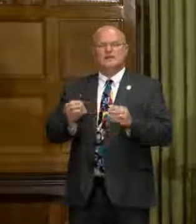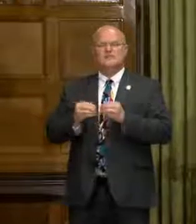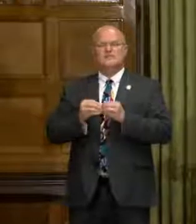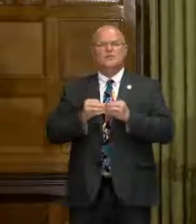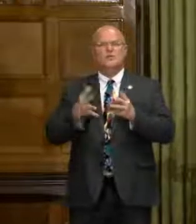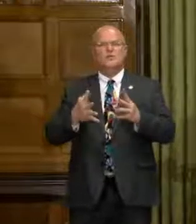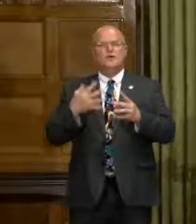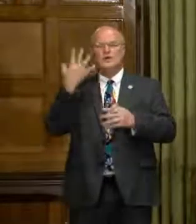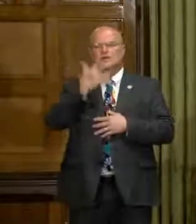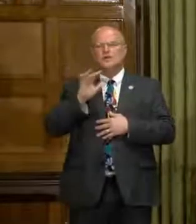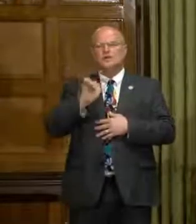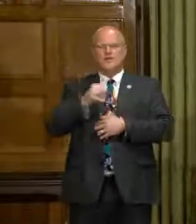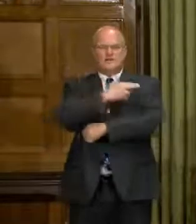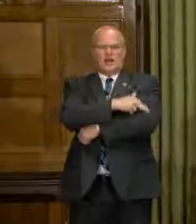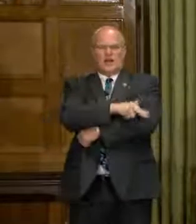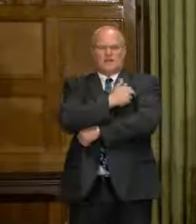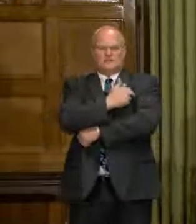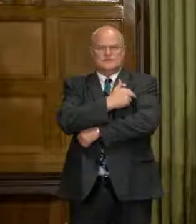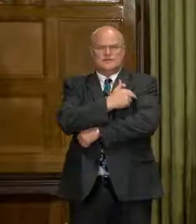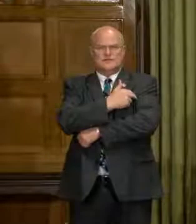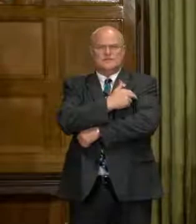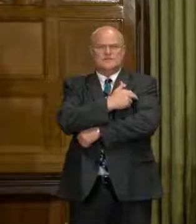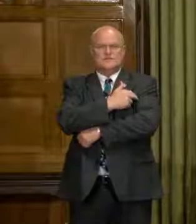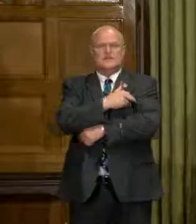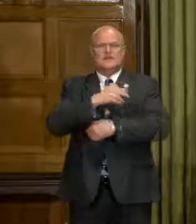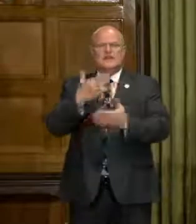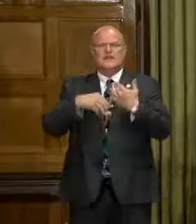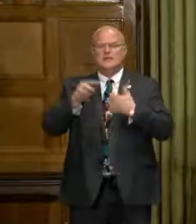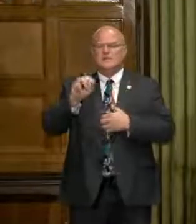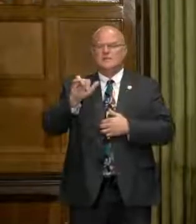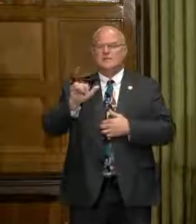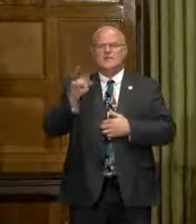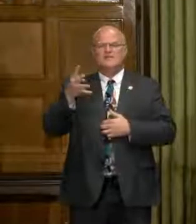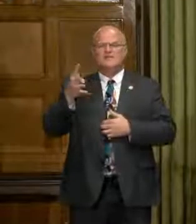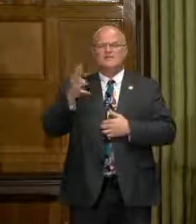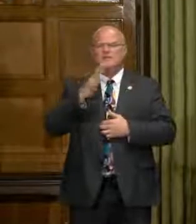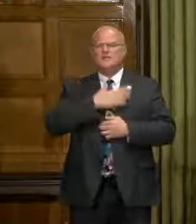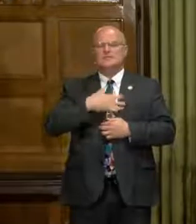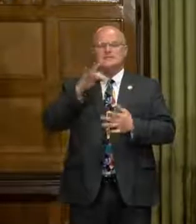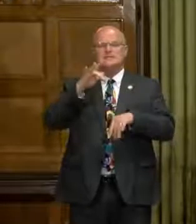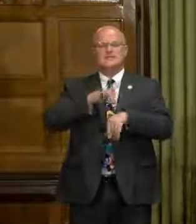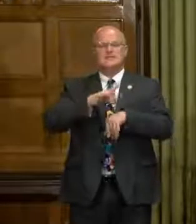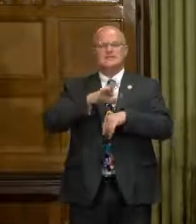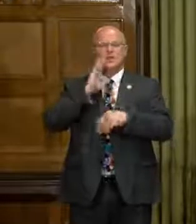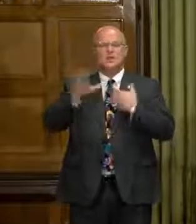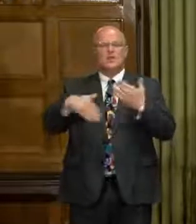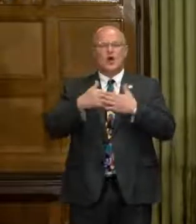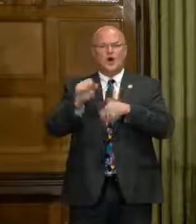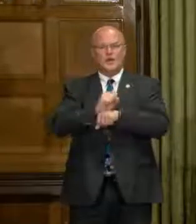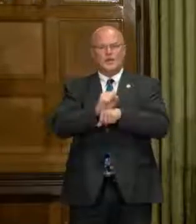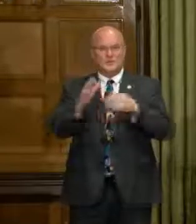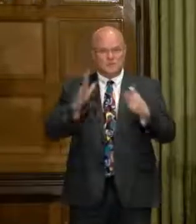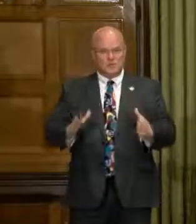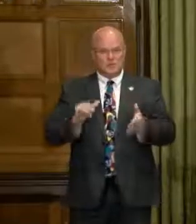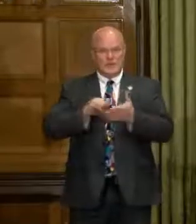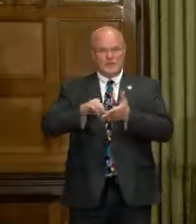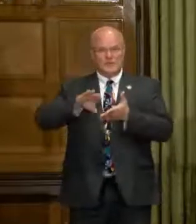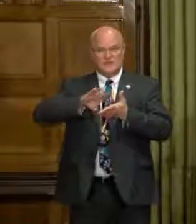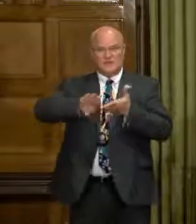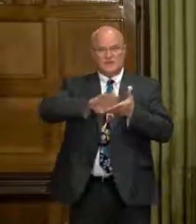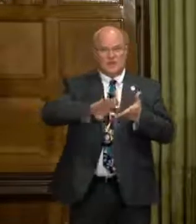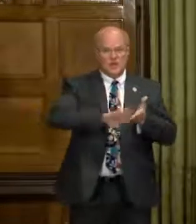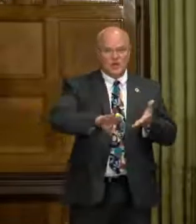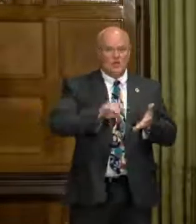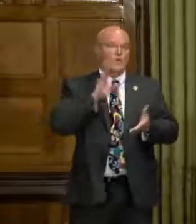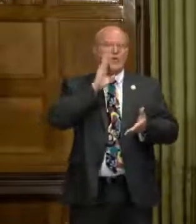what it's going to look like for hospitals come May 4th. And also, could you touch on, will all the employees that have been furloughed